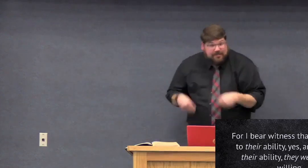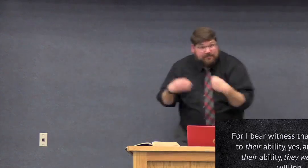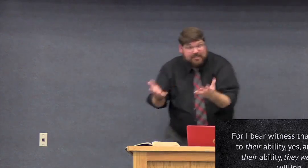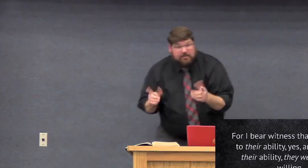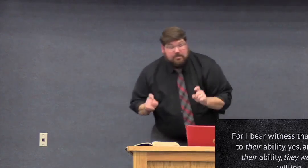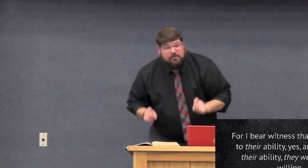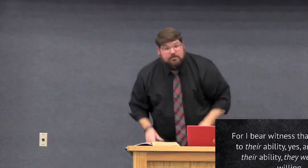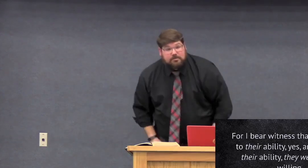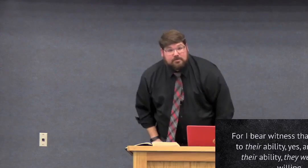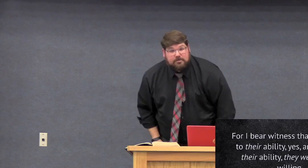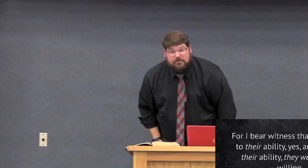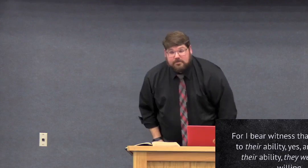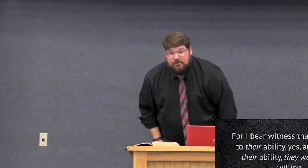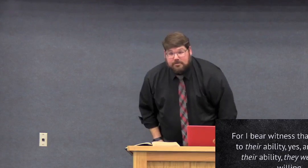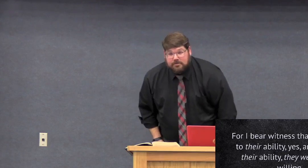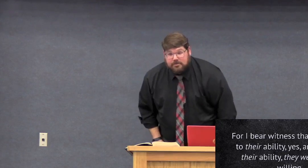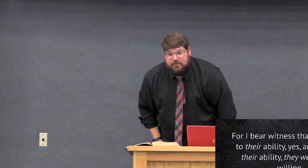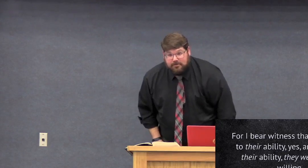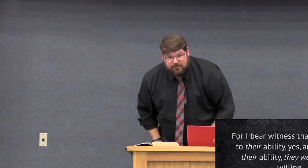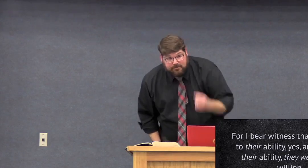faith to trust God in your giving?